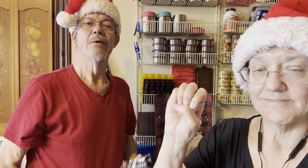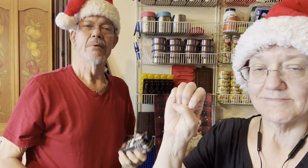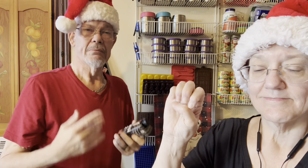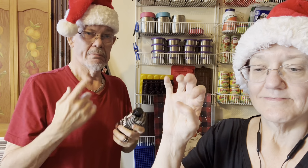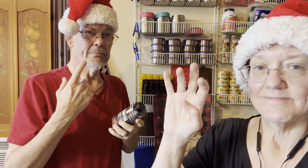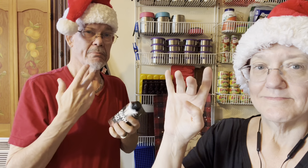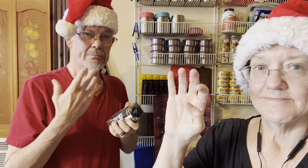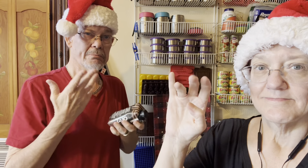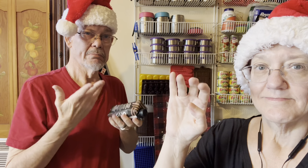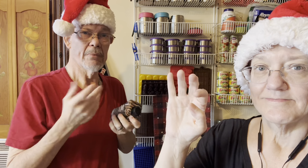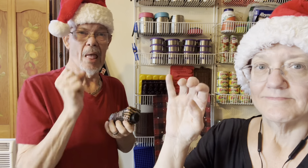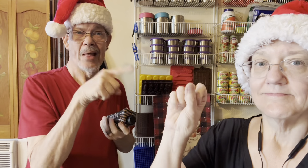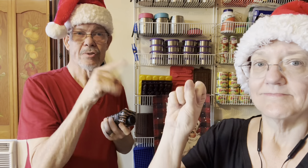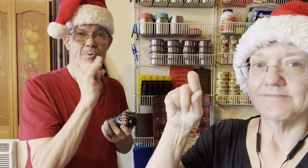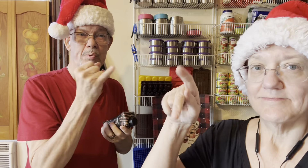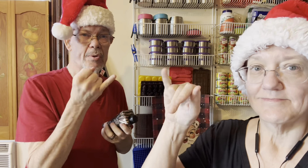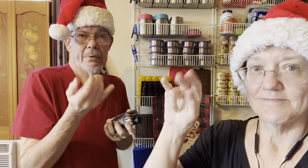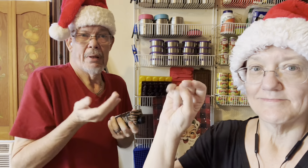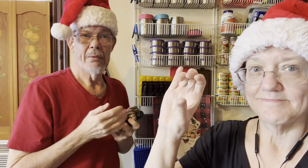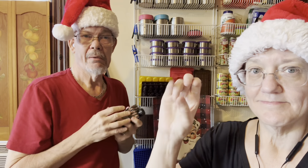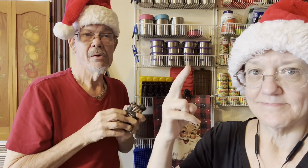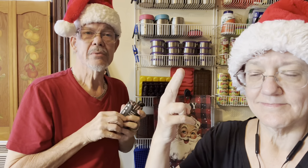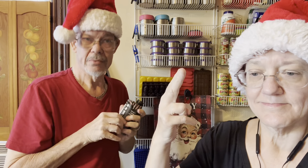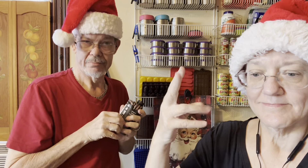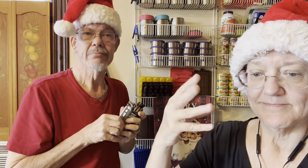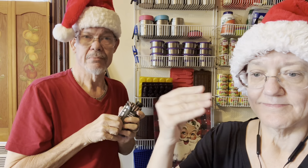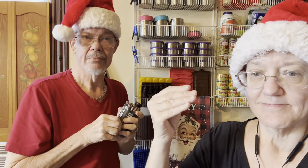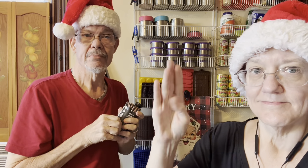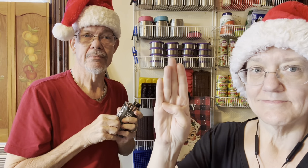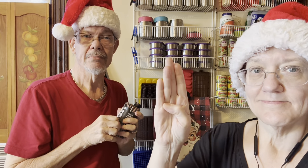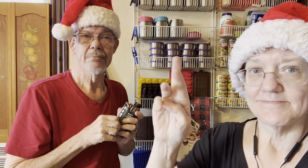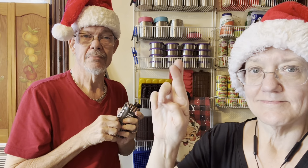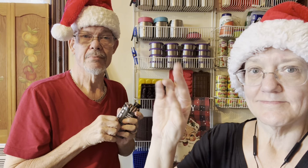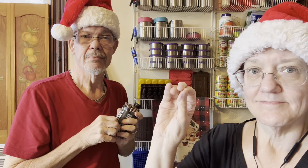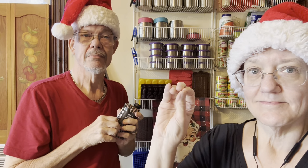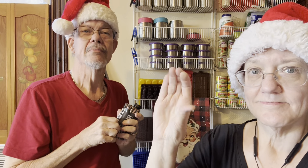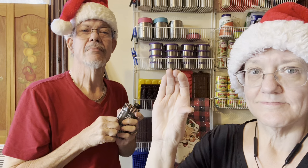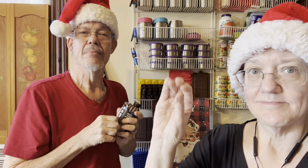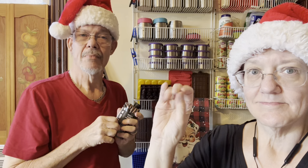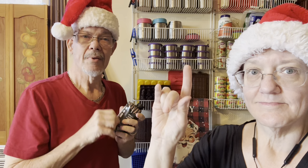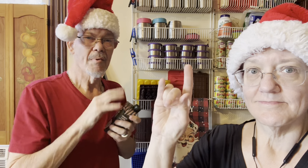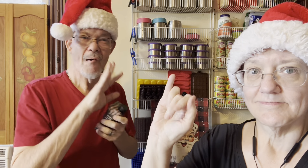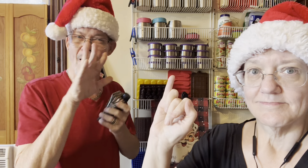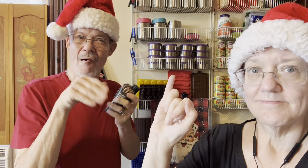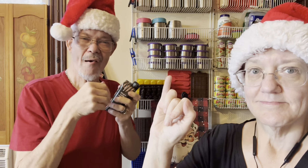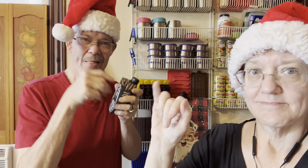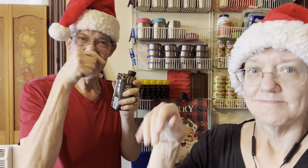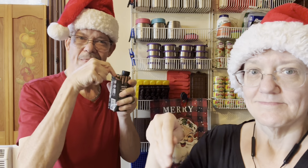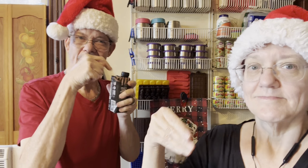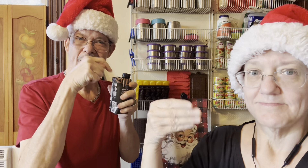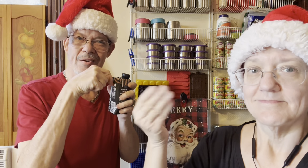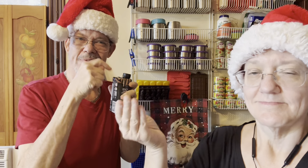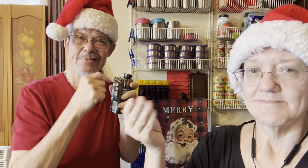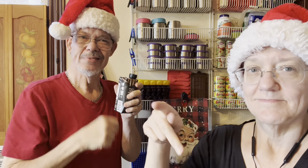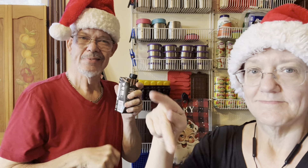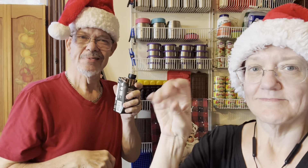There's kale, asked Judith, spinach, and broccoli. That's what the potassium comes from.